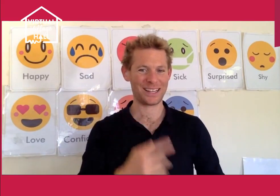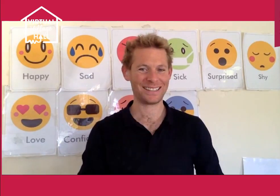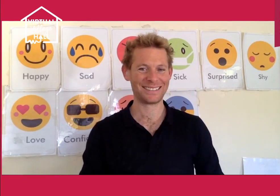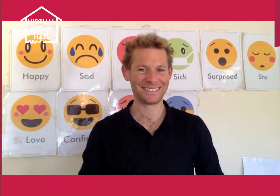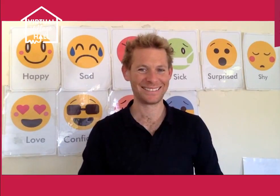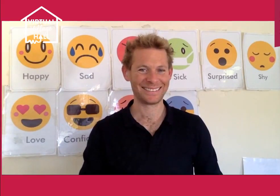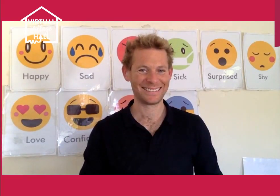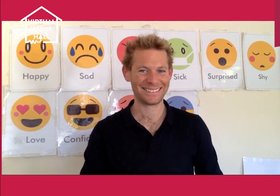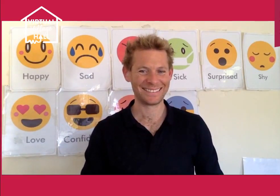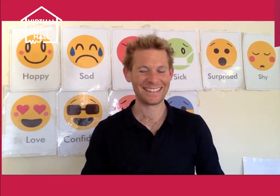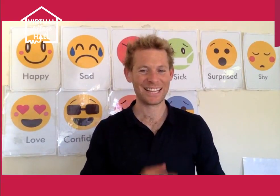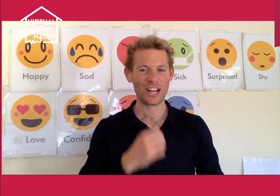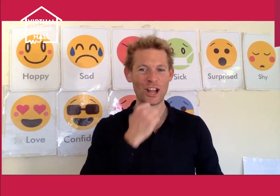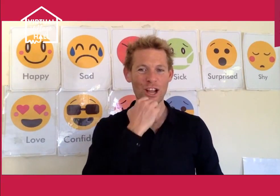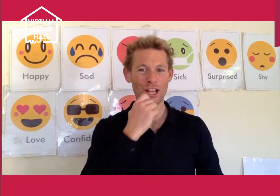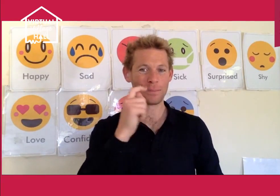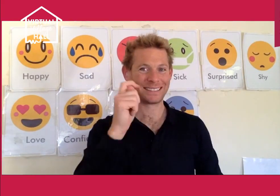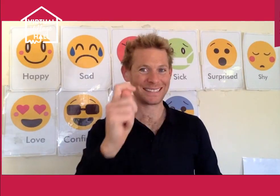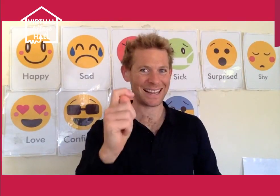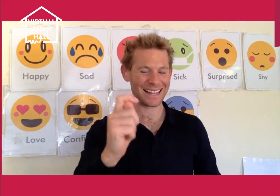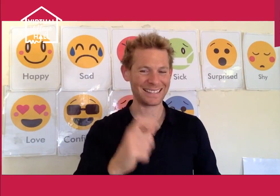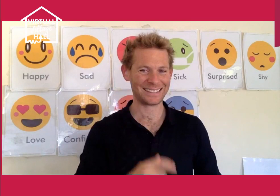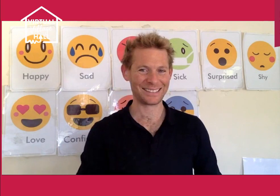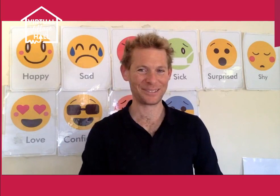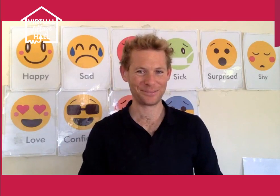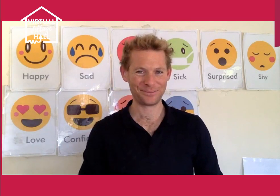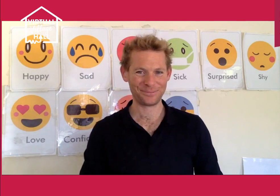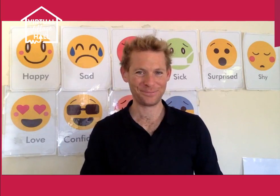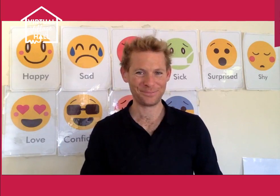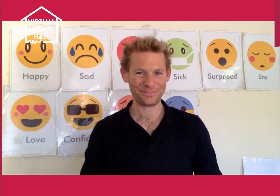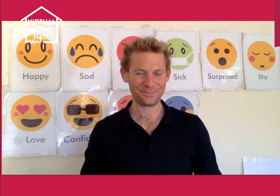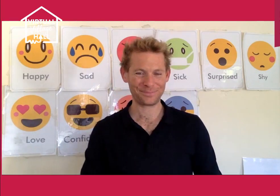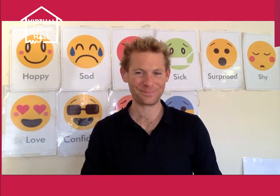and the last one, number 10.